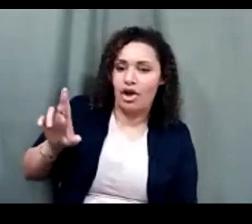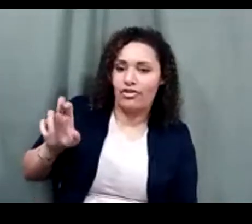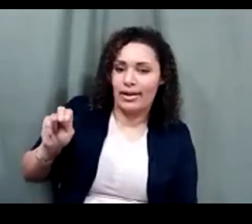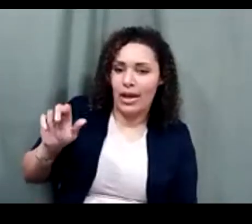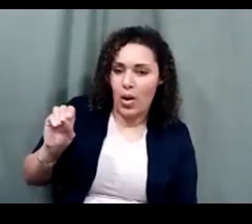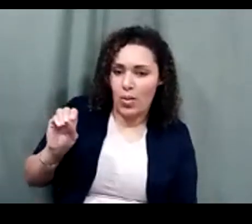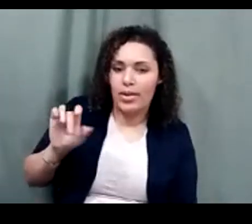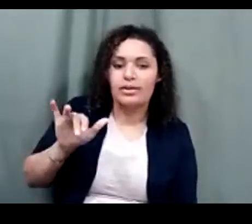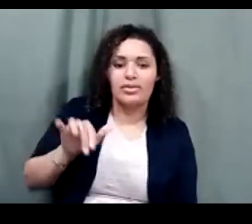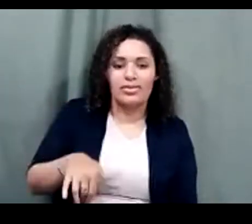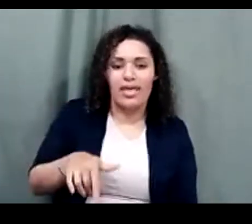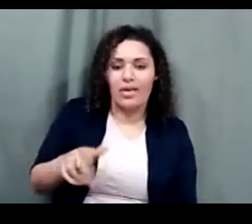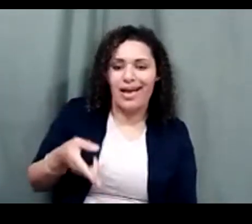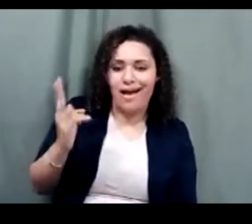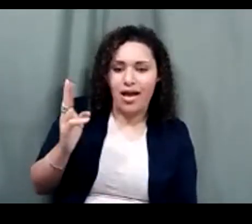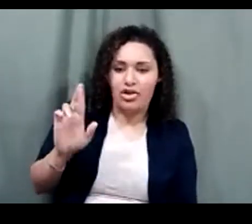So we didn't,